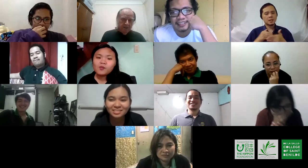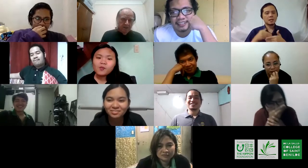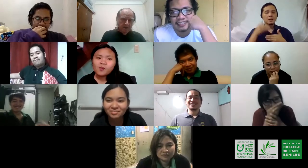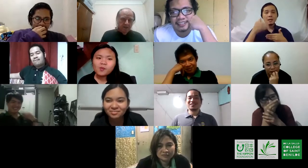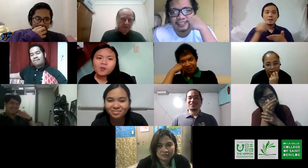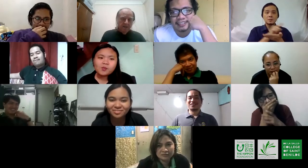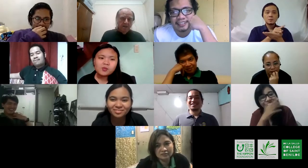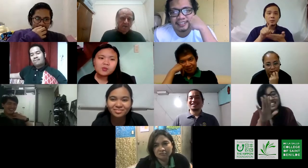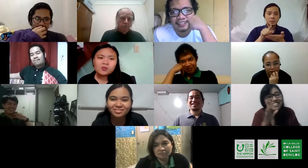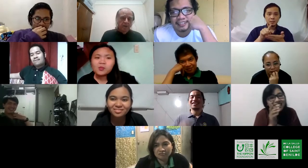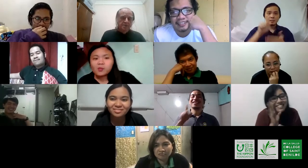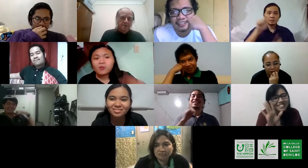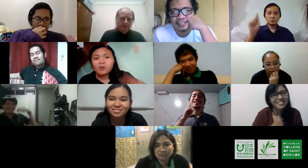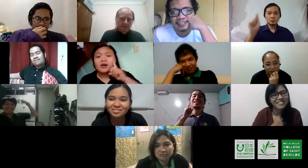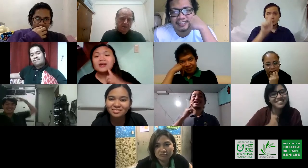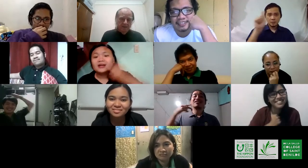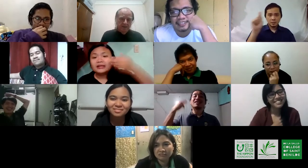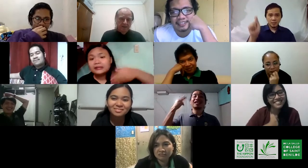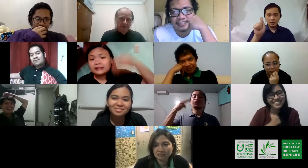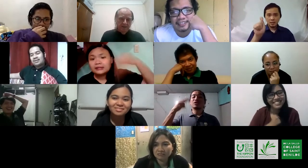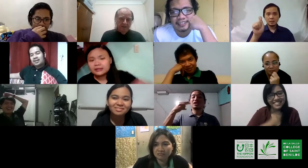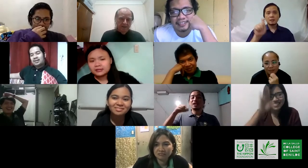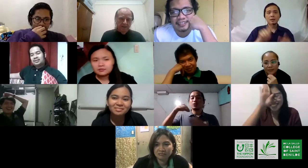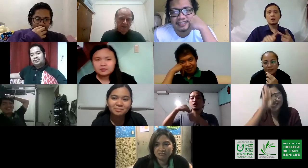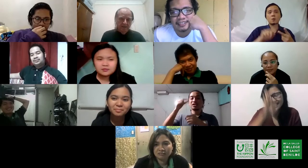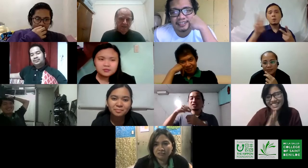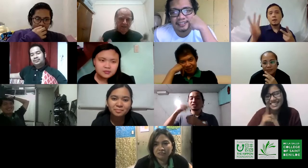Tuesday and Wednesday.